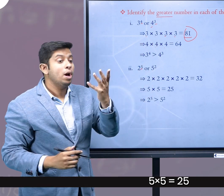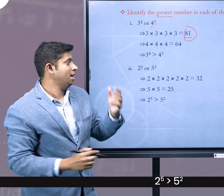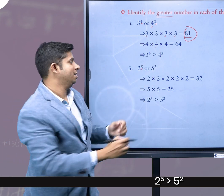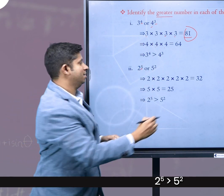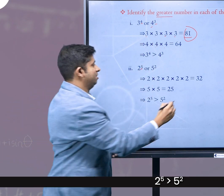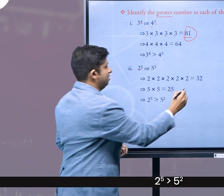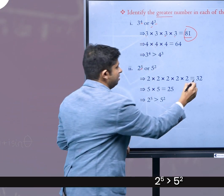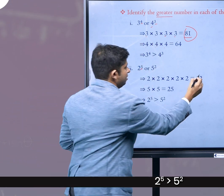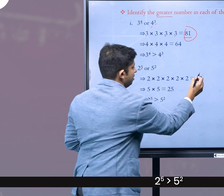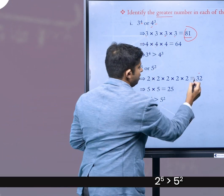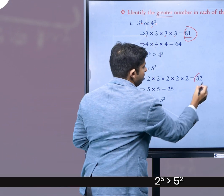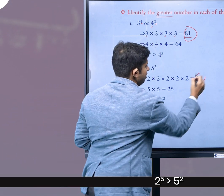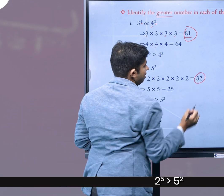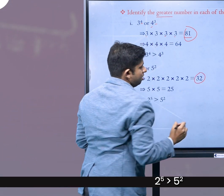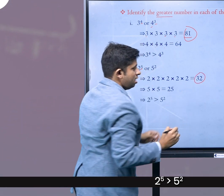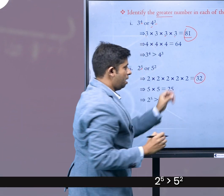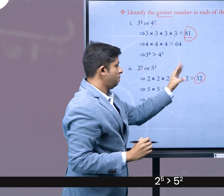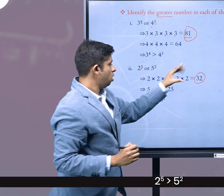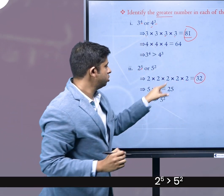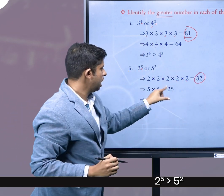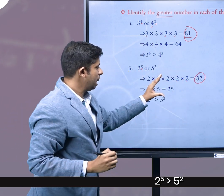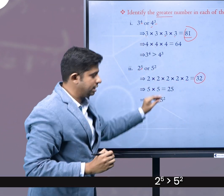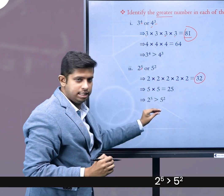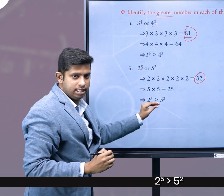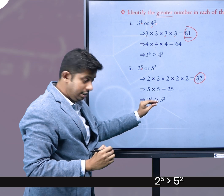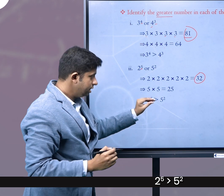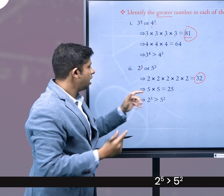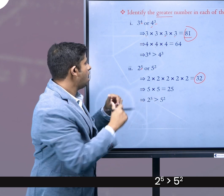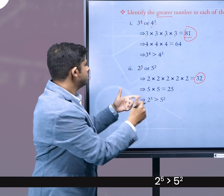So 2 to the power of 5 is greater than 5 to the power of 2.